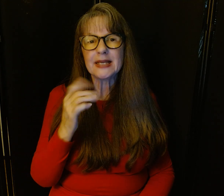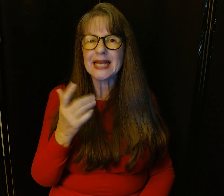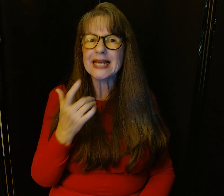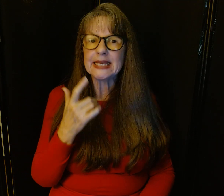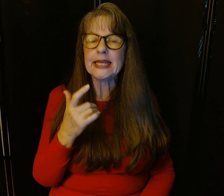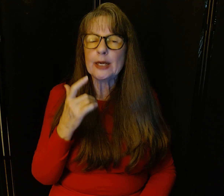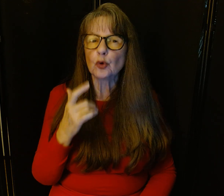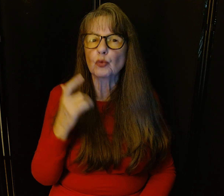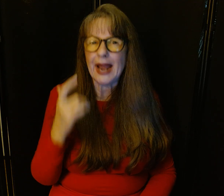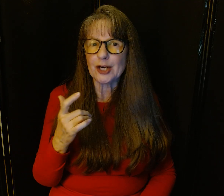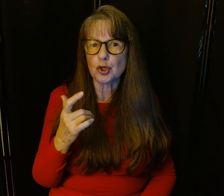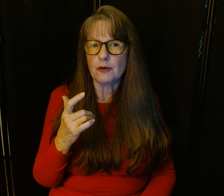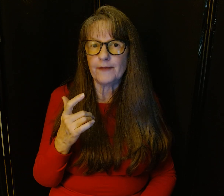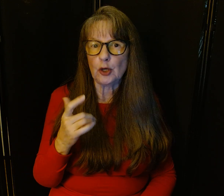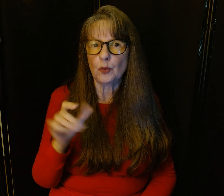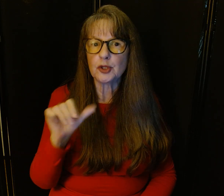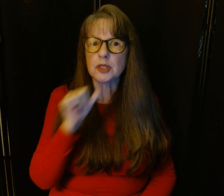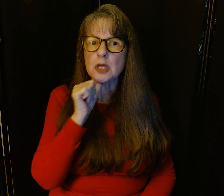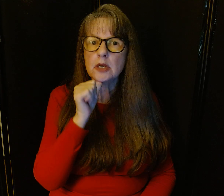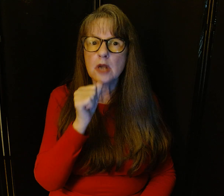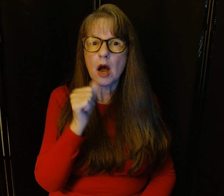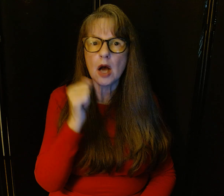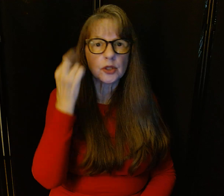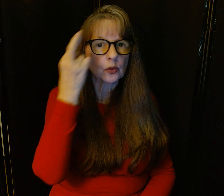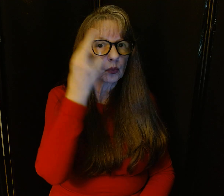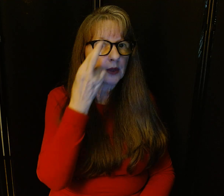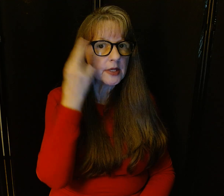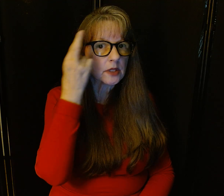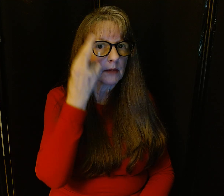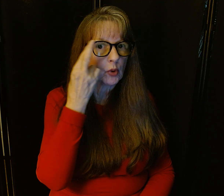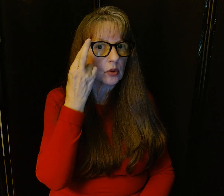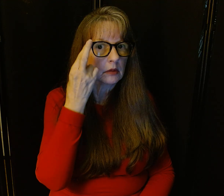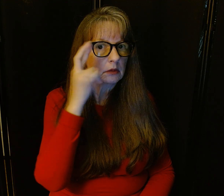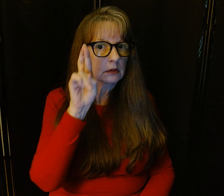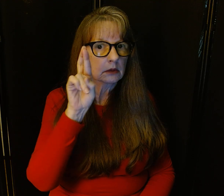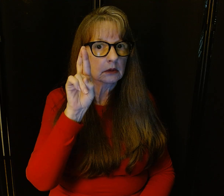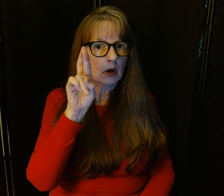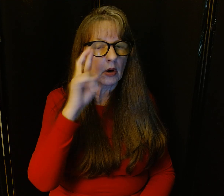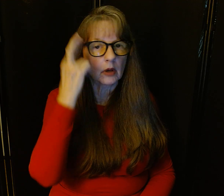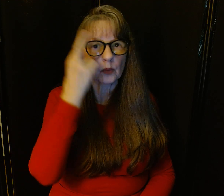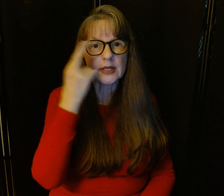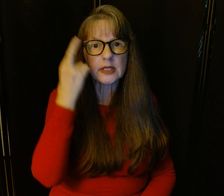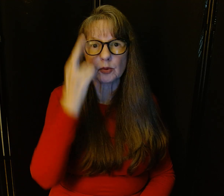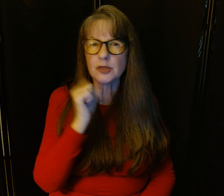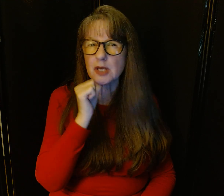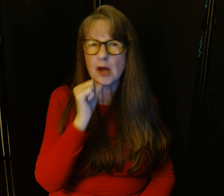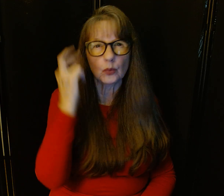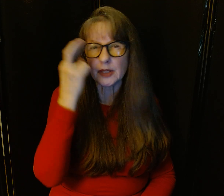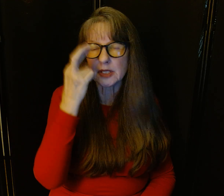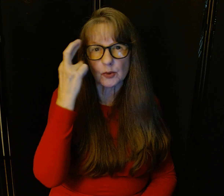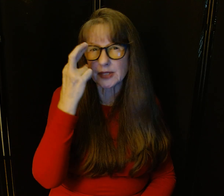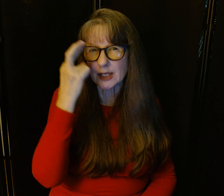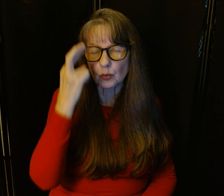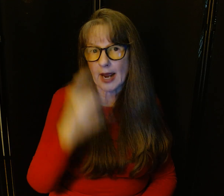it's an irrational fear, which is not reasonable, or reasonable. It's not reasonable, it's